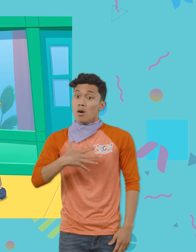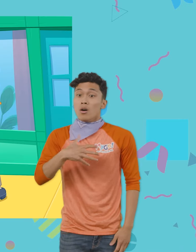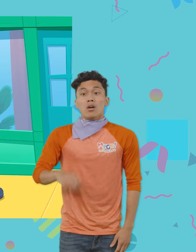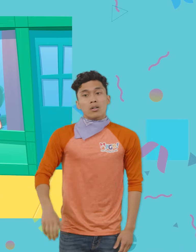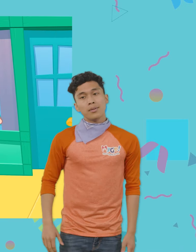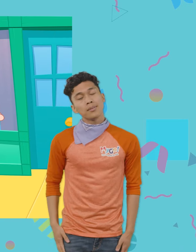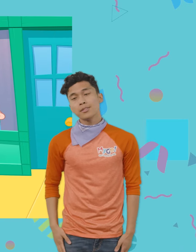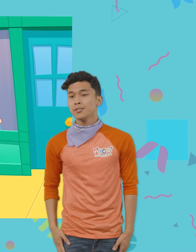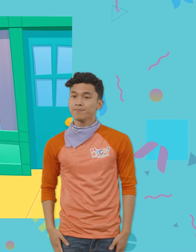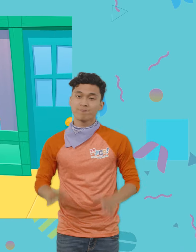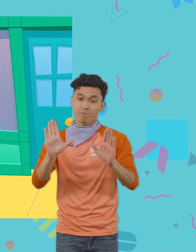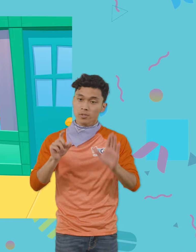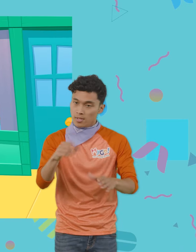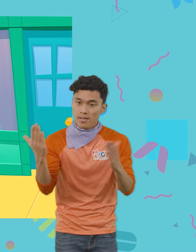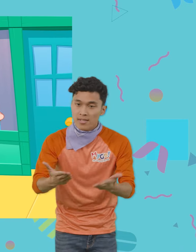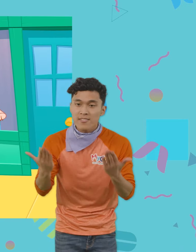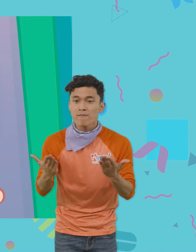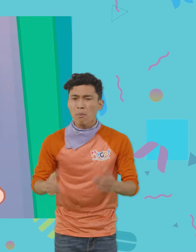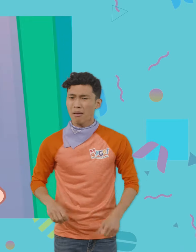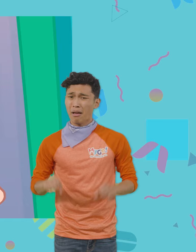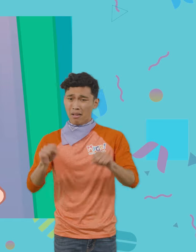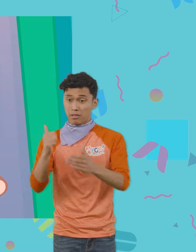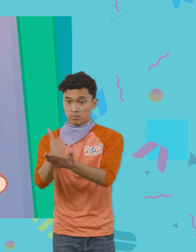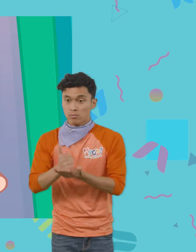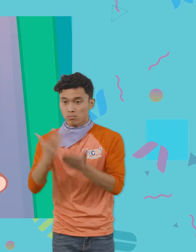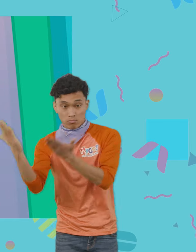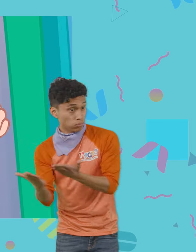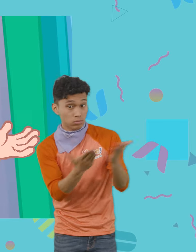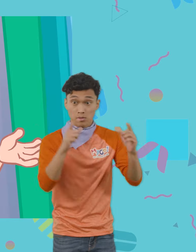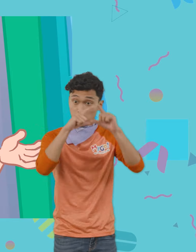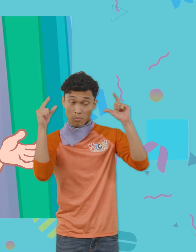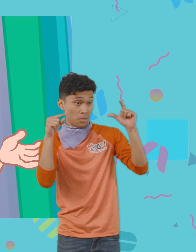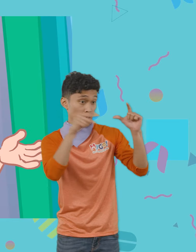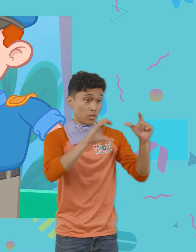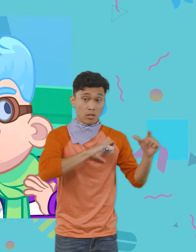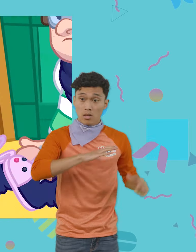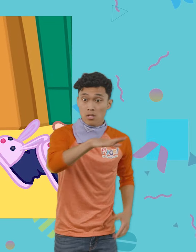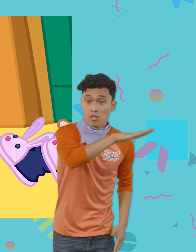Morphle. Oh, it's great you're here. Can you help me bring these bandits to the police station?